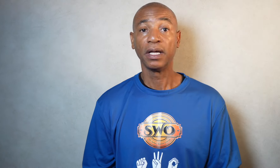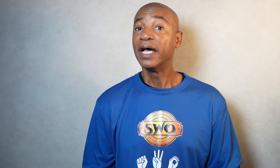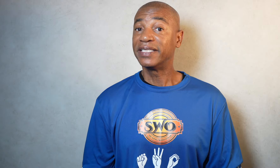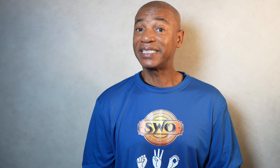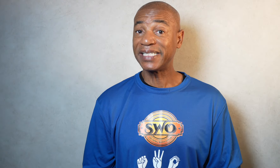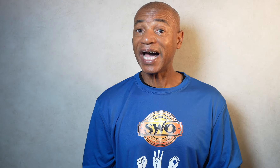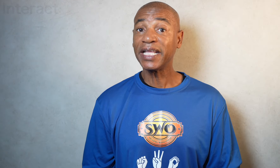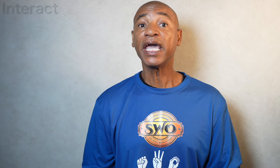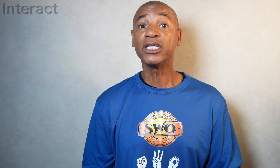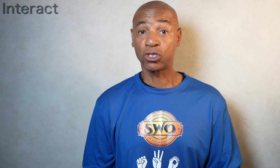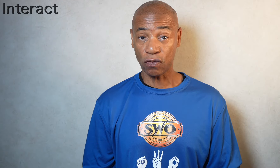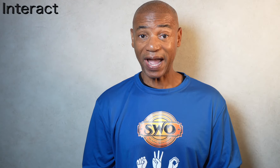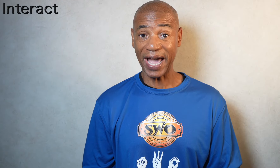The sign interact.